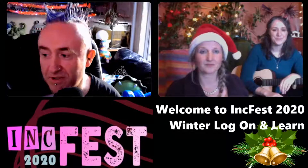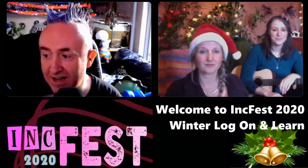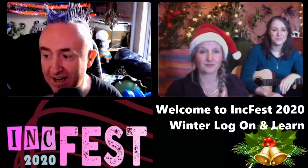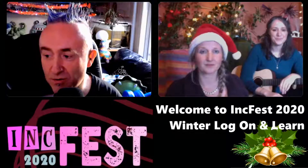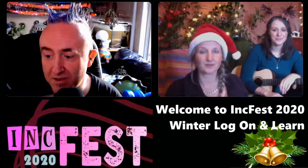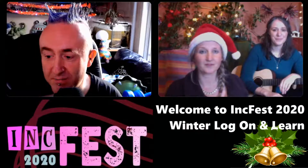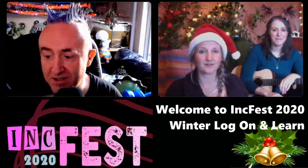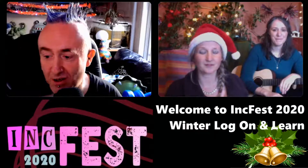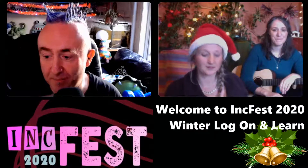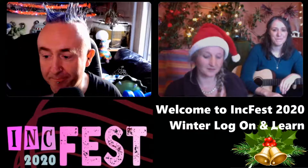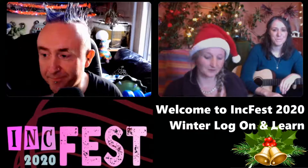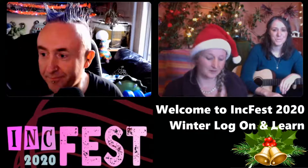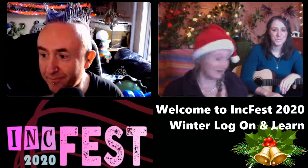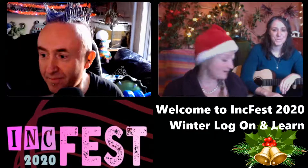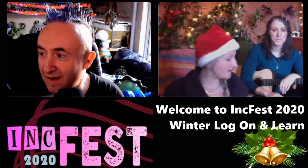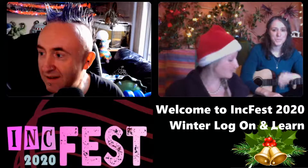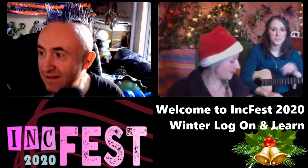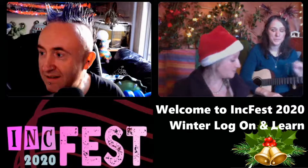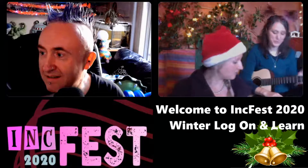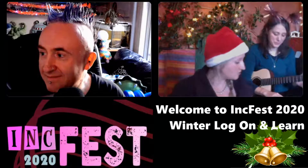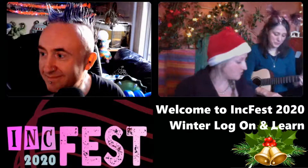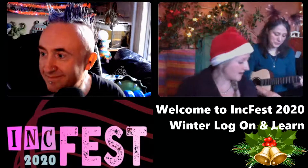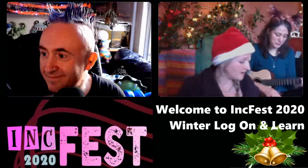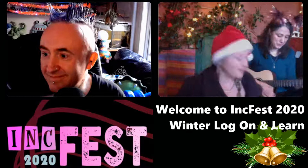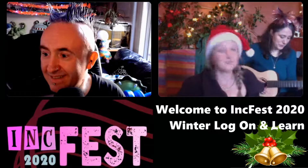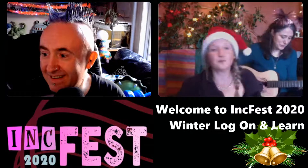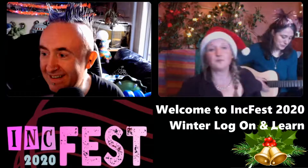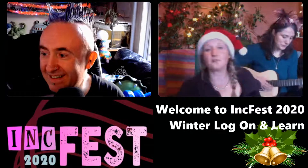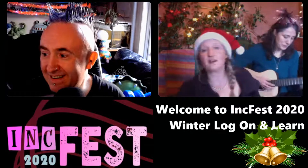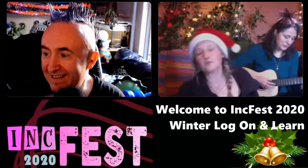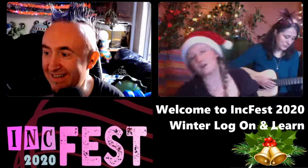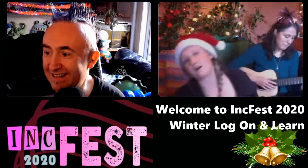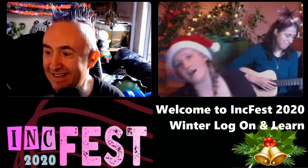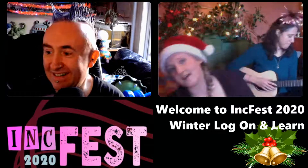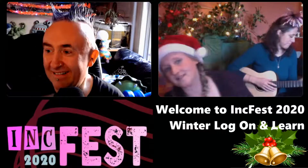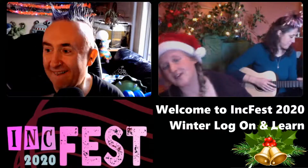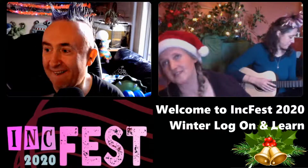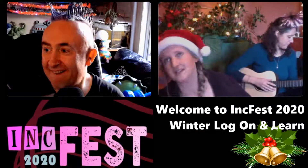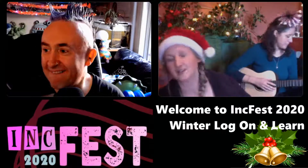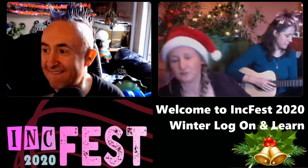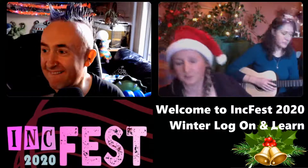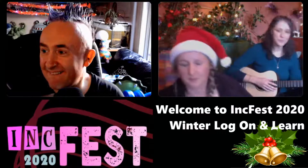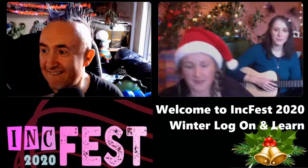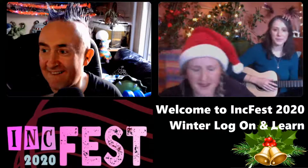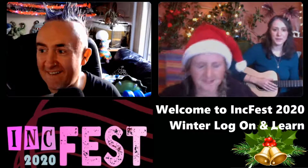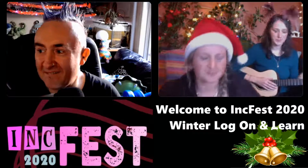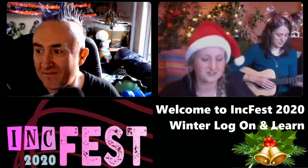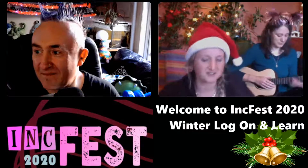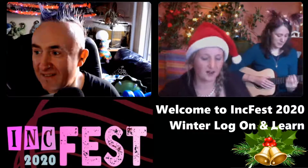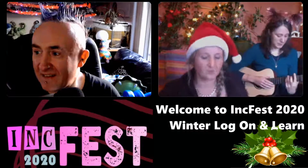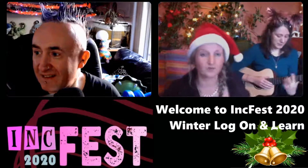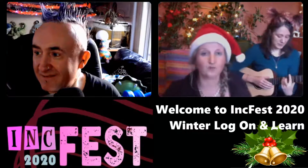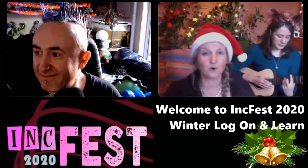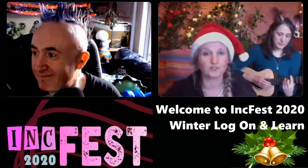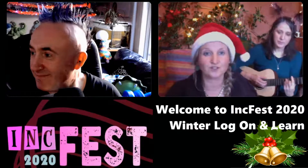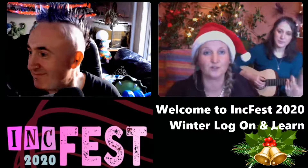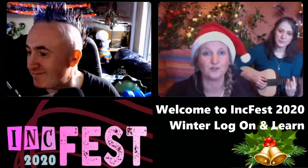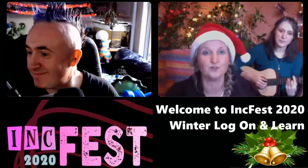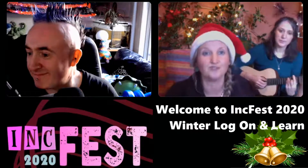the next Christmas song. Yeah, great, we will do that. So that was our energetic Christmas start with, of course, a song you did